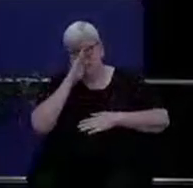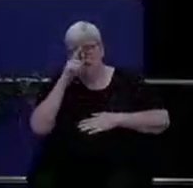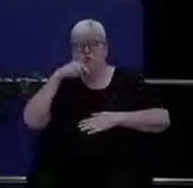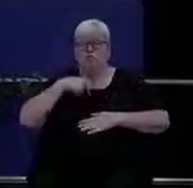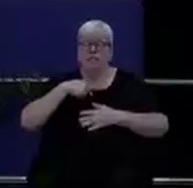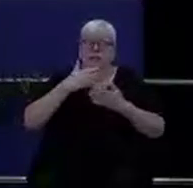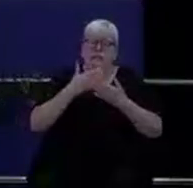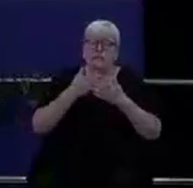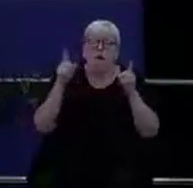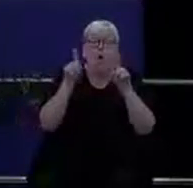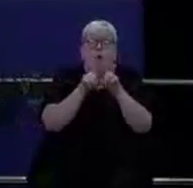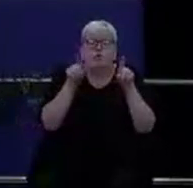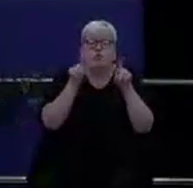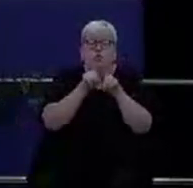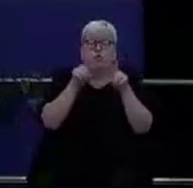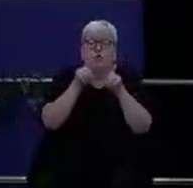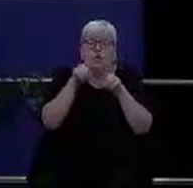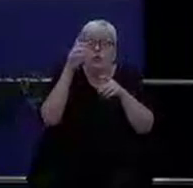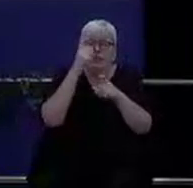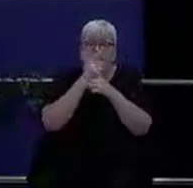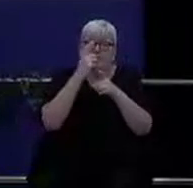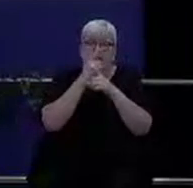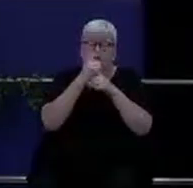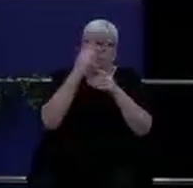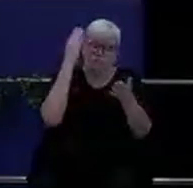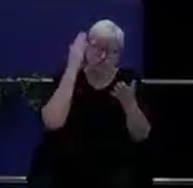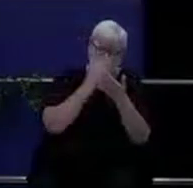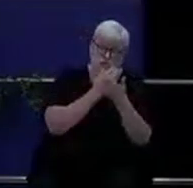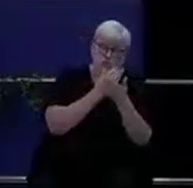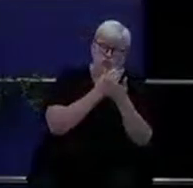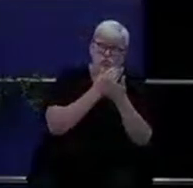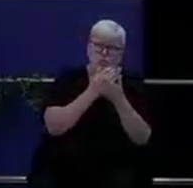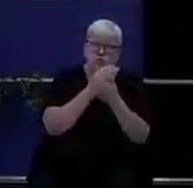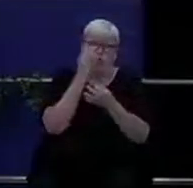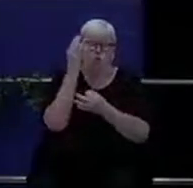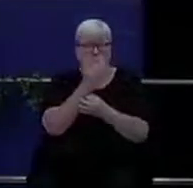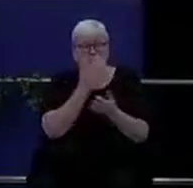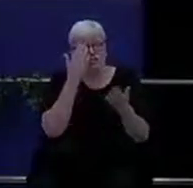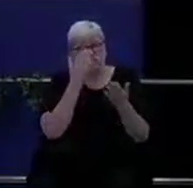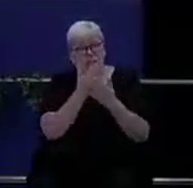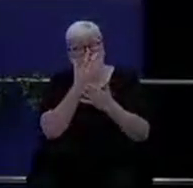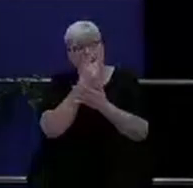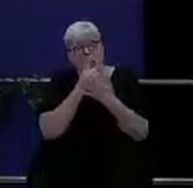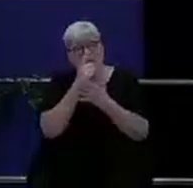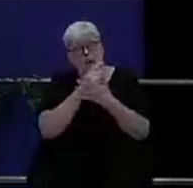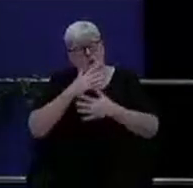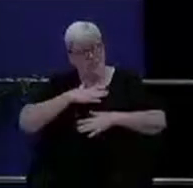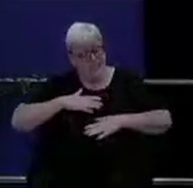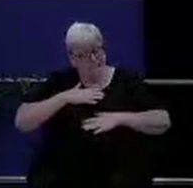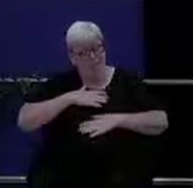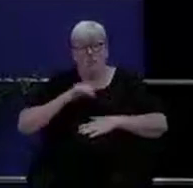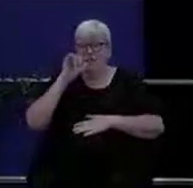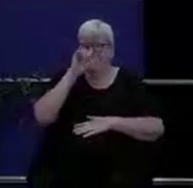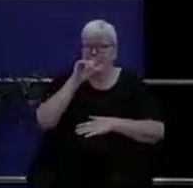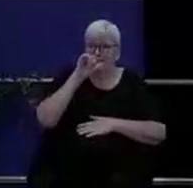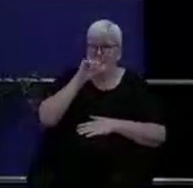but also speak a certain sort of truth. So yeah, I guess the question is really sentimentality and cynicism and how you might want